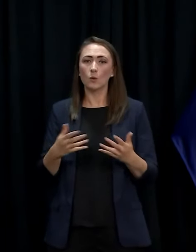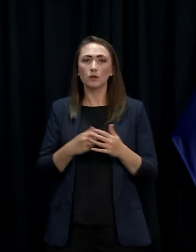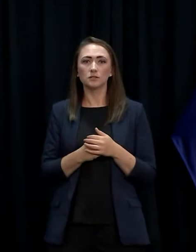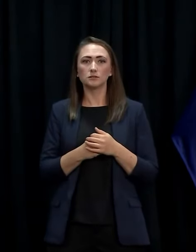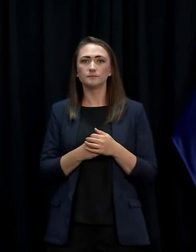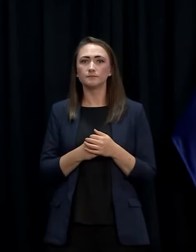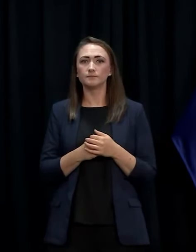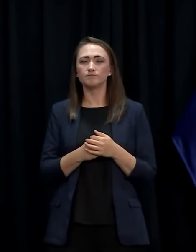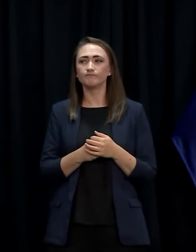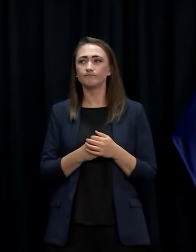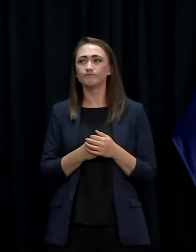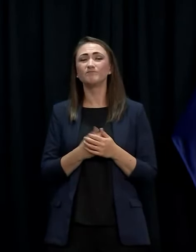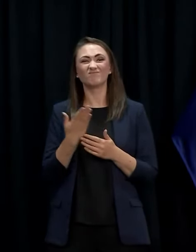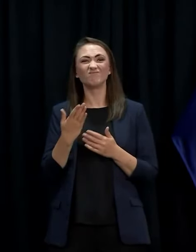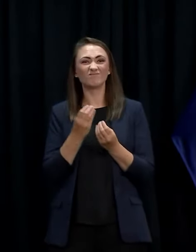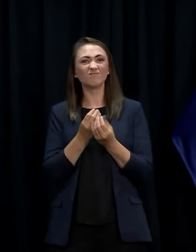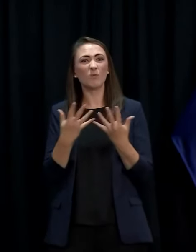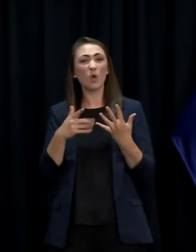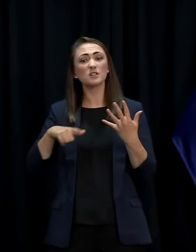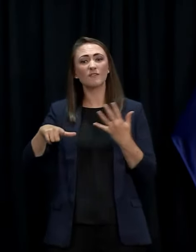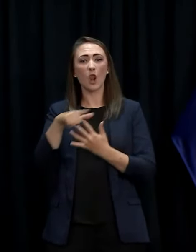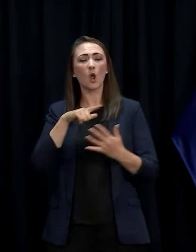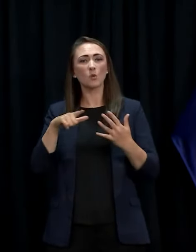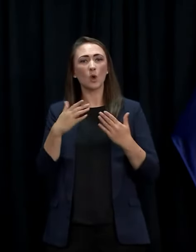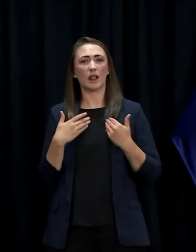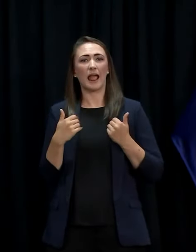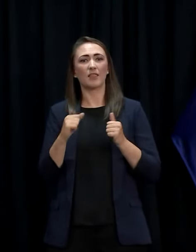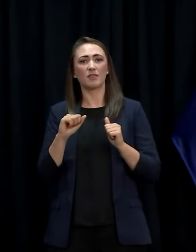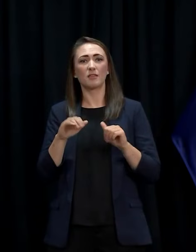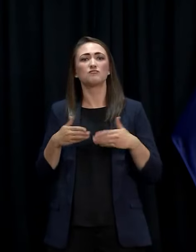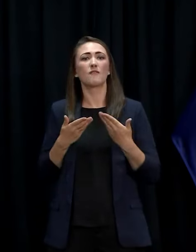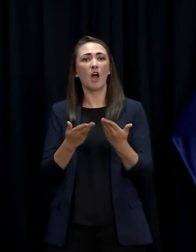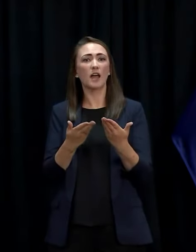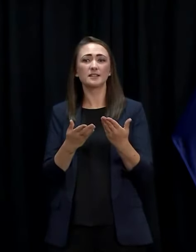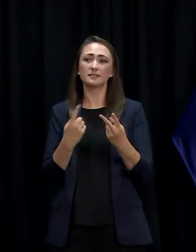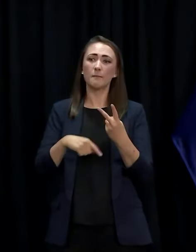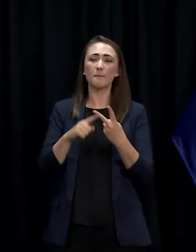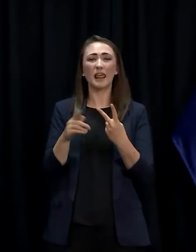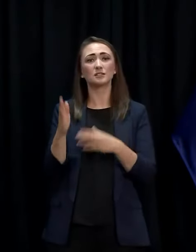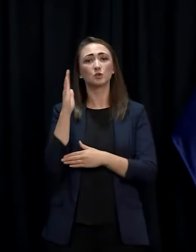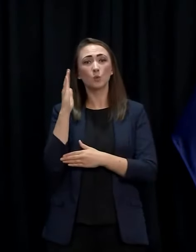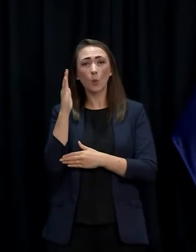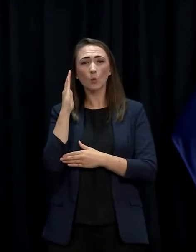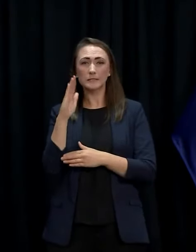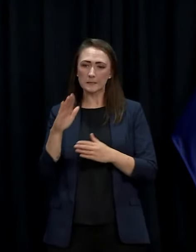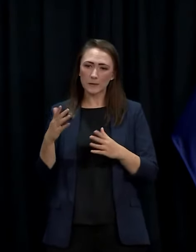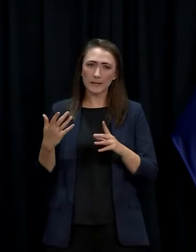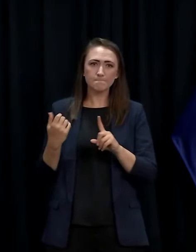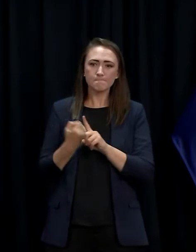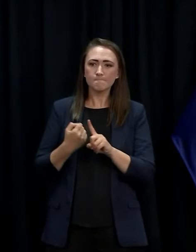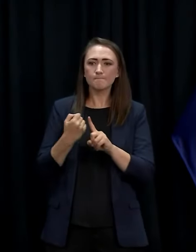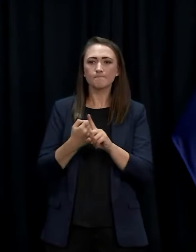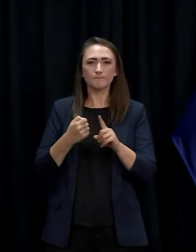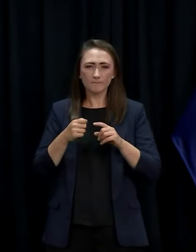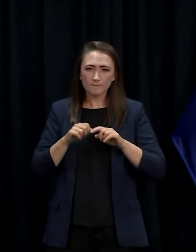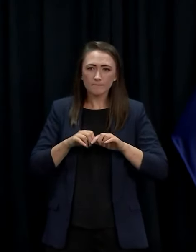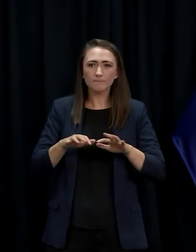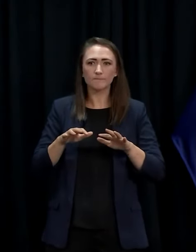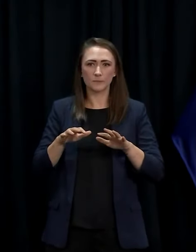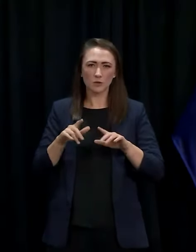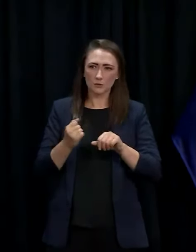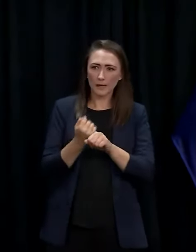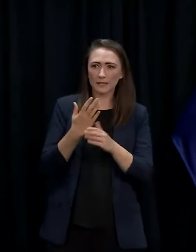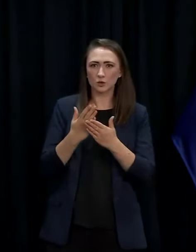with our local health providers and also working with schools. So in some of those more isolated areas, working closely with